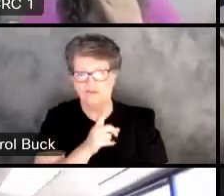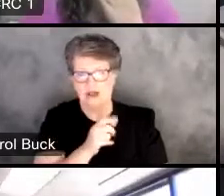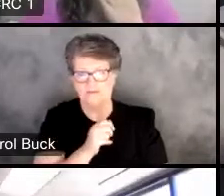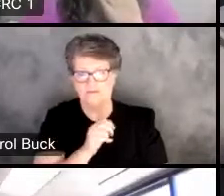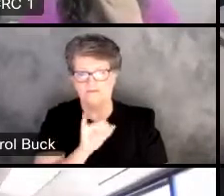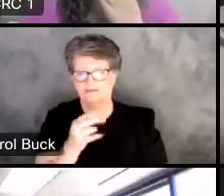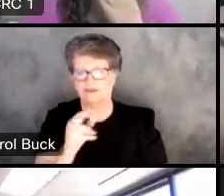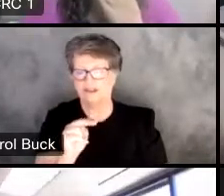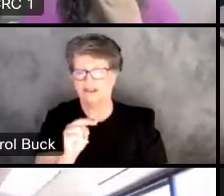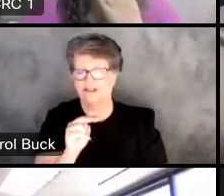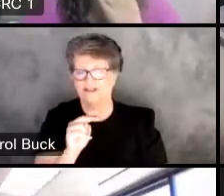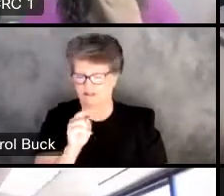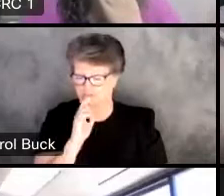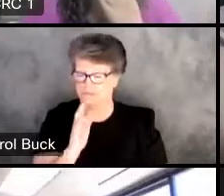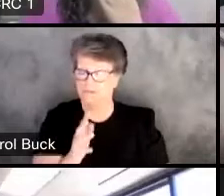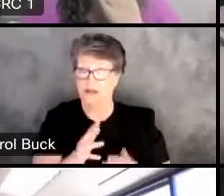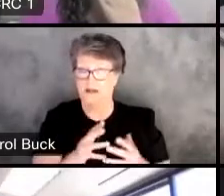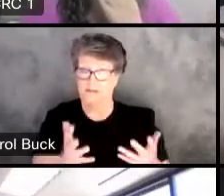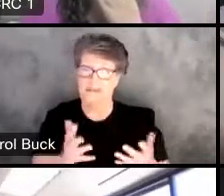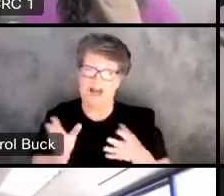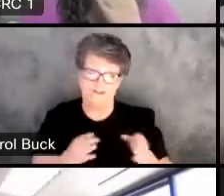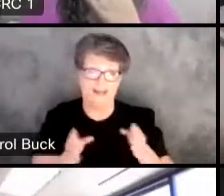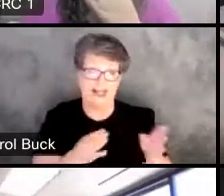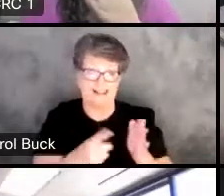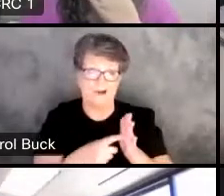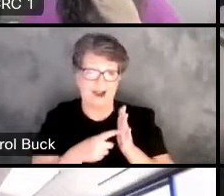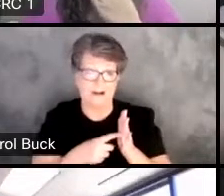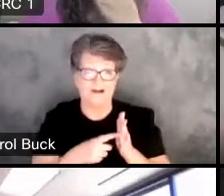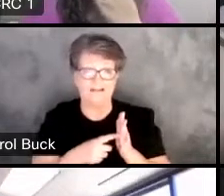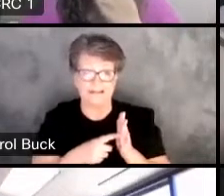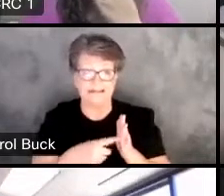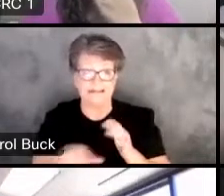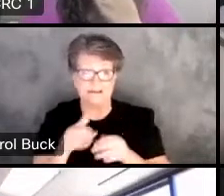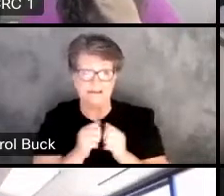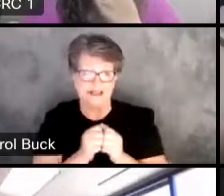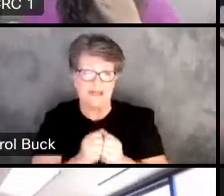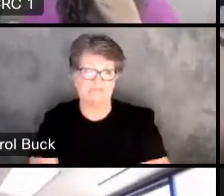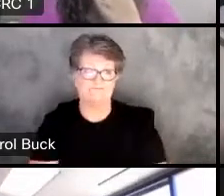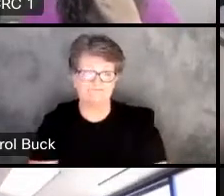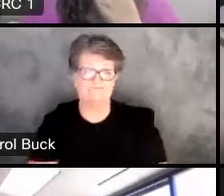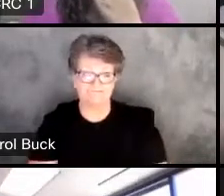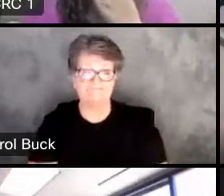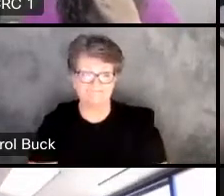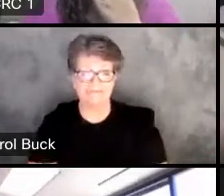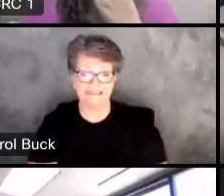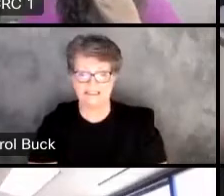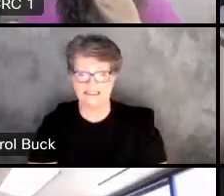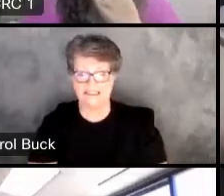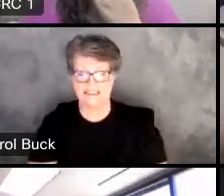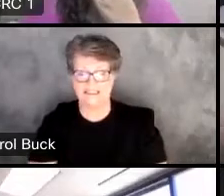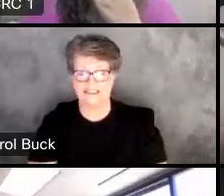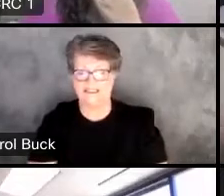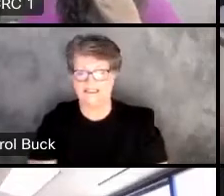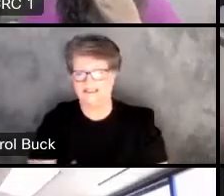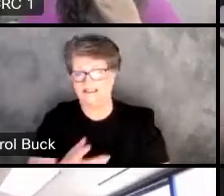yeah, there's a lot of work, well, a lot of planning that we're going to need to do together with this. And always,